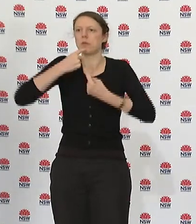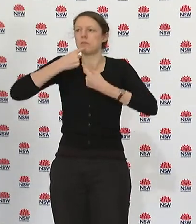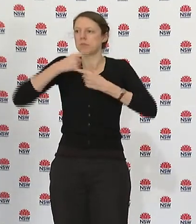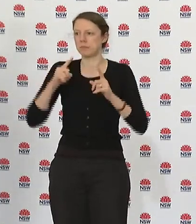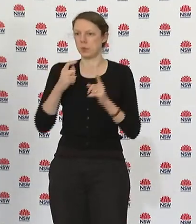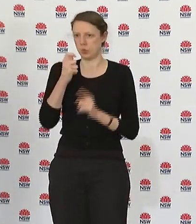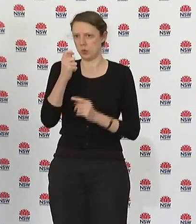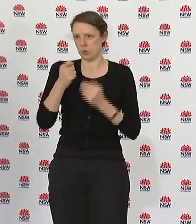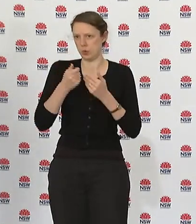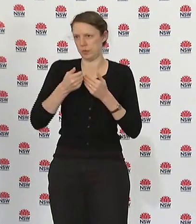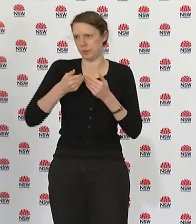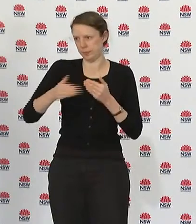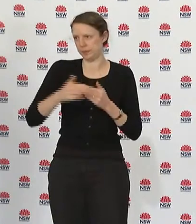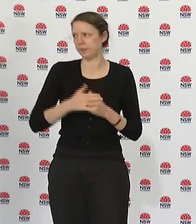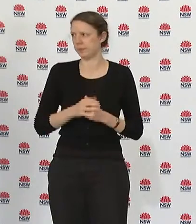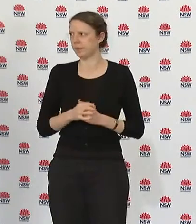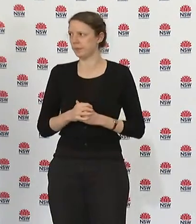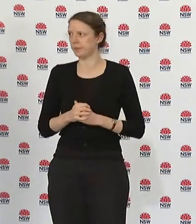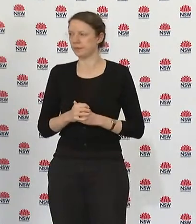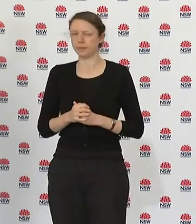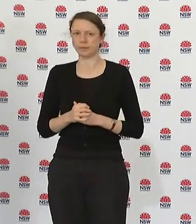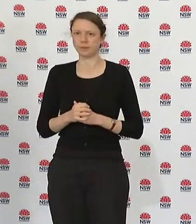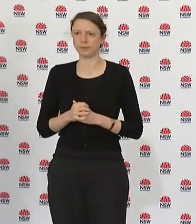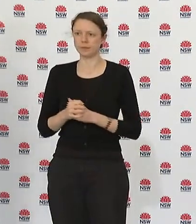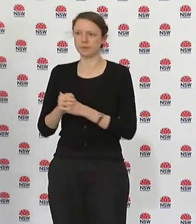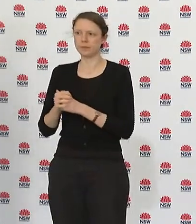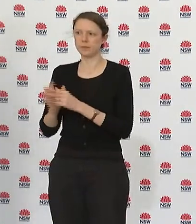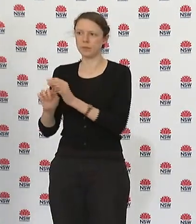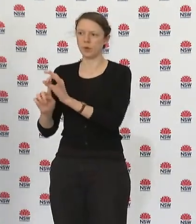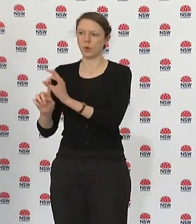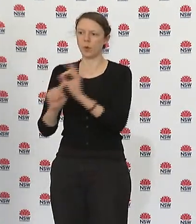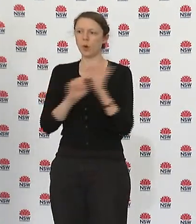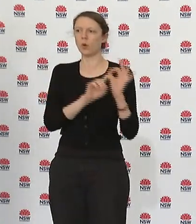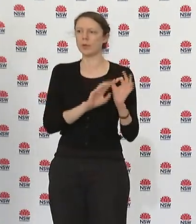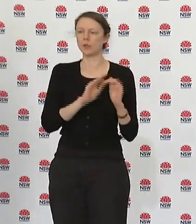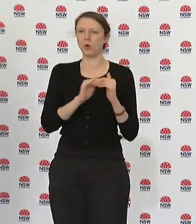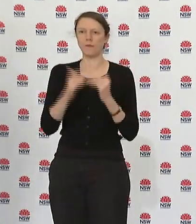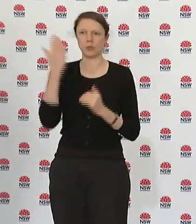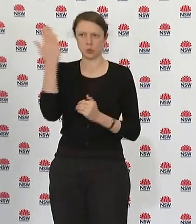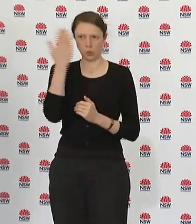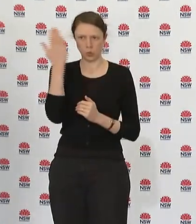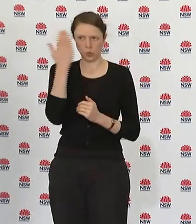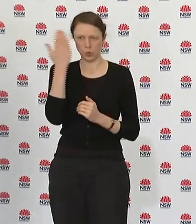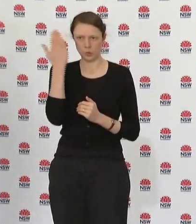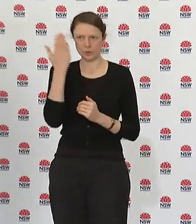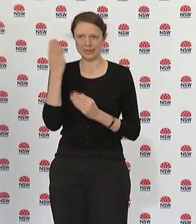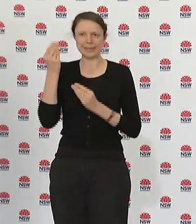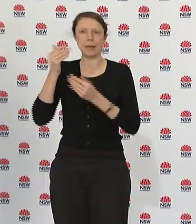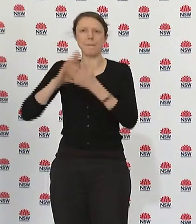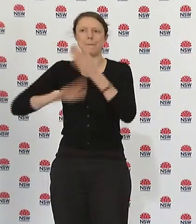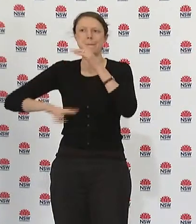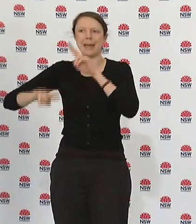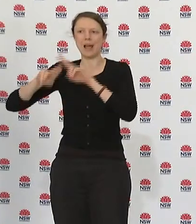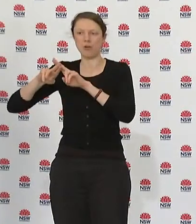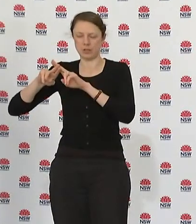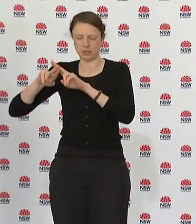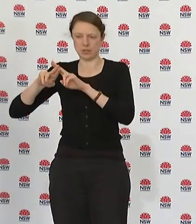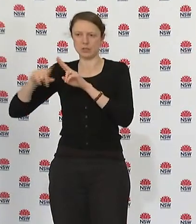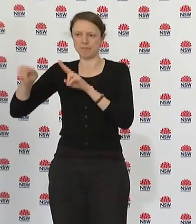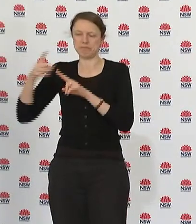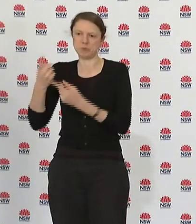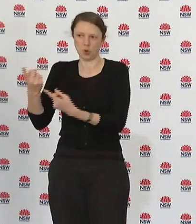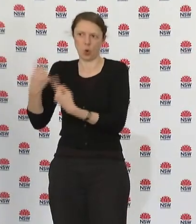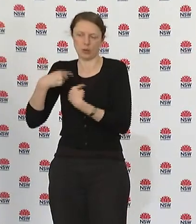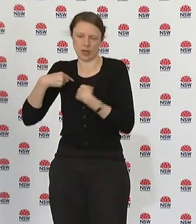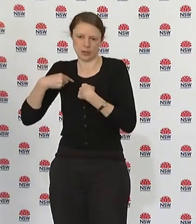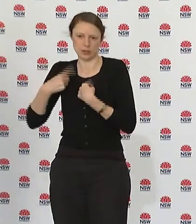Just to clarify that, Premier. They've been contacted by a principal at one particular school,